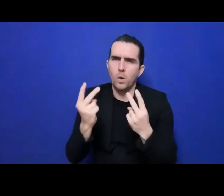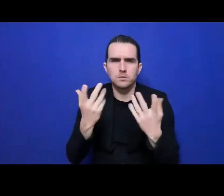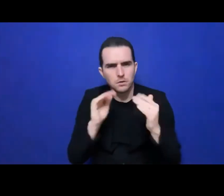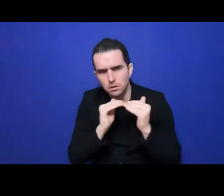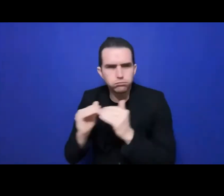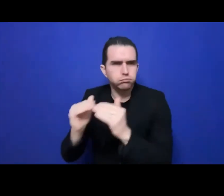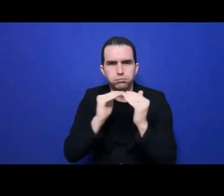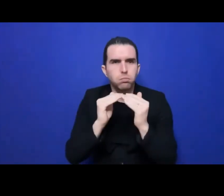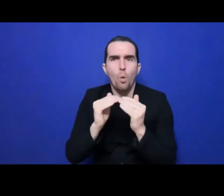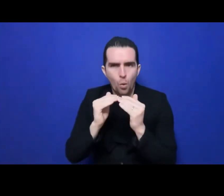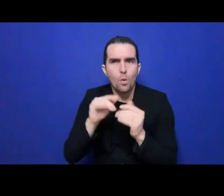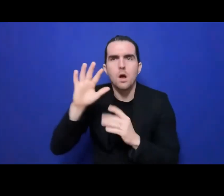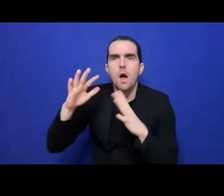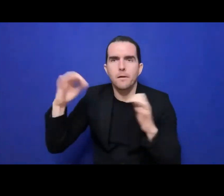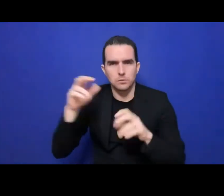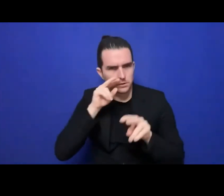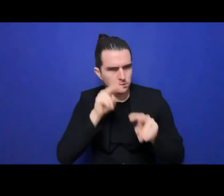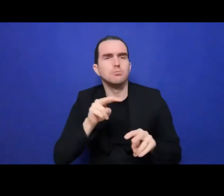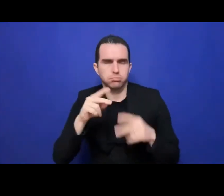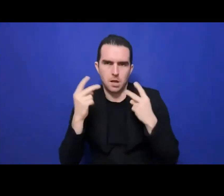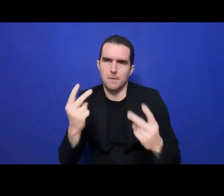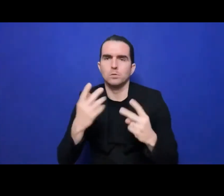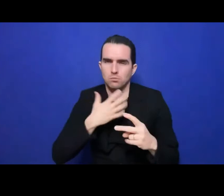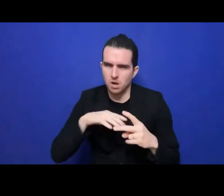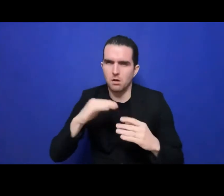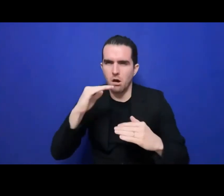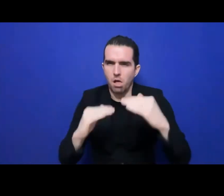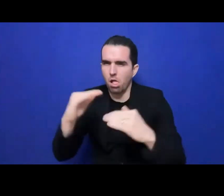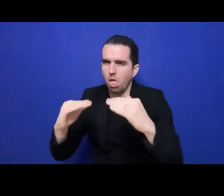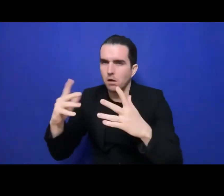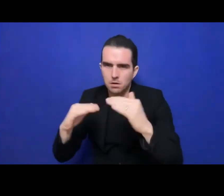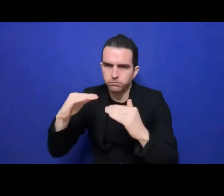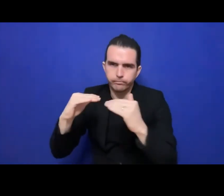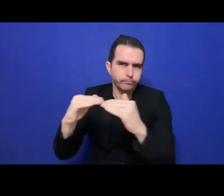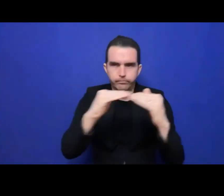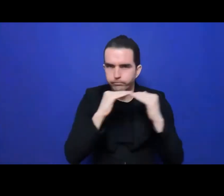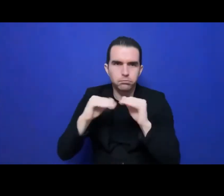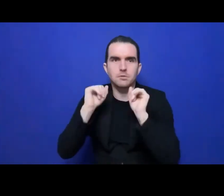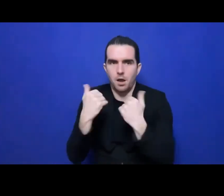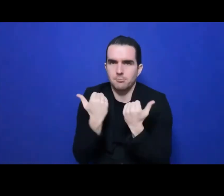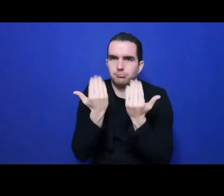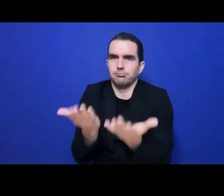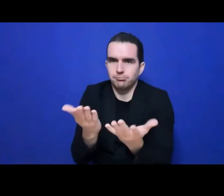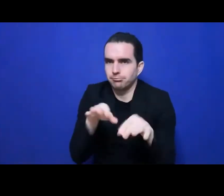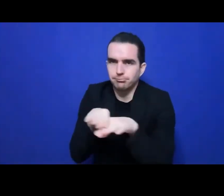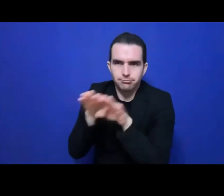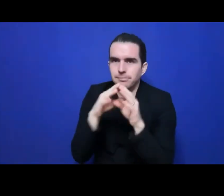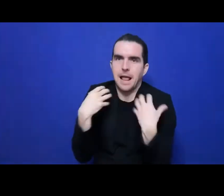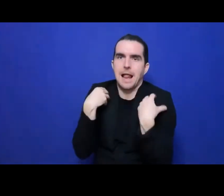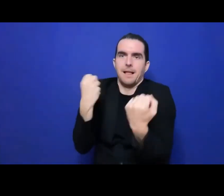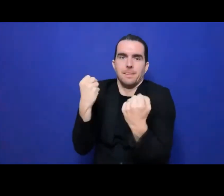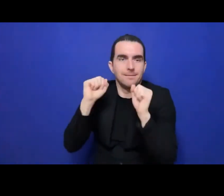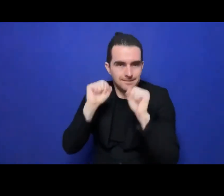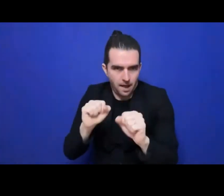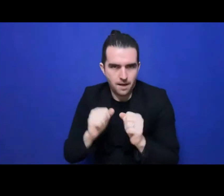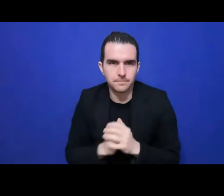more comprehensively. And similarly, number 6, governments have committed to multi-sectoral action